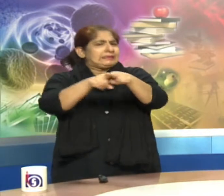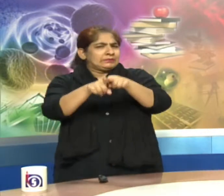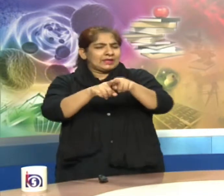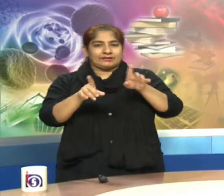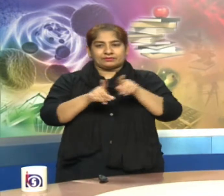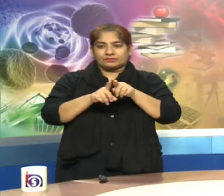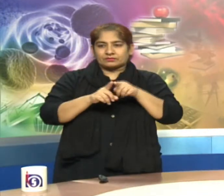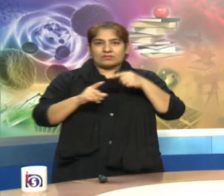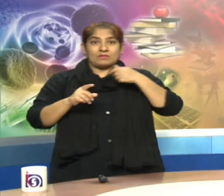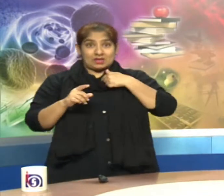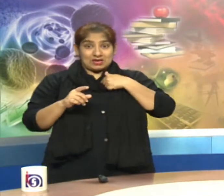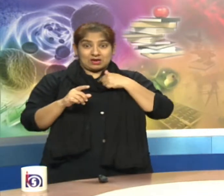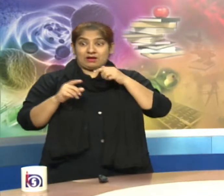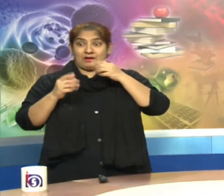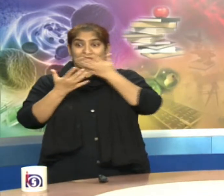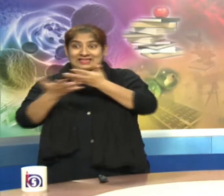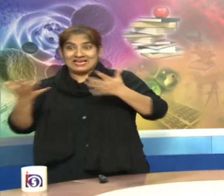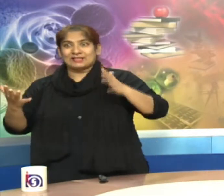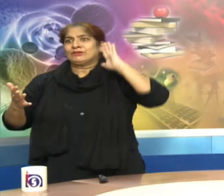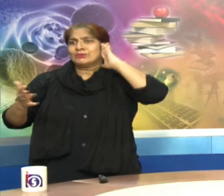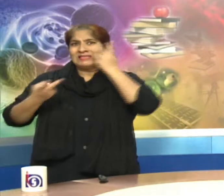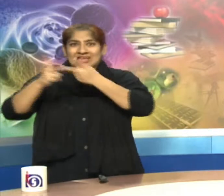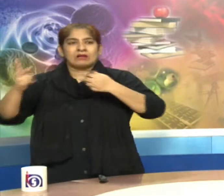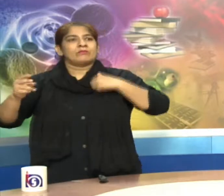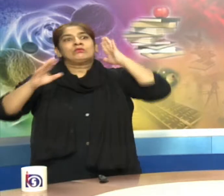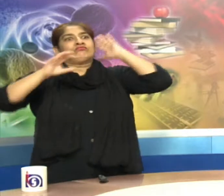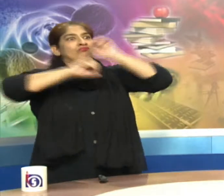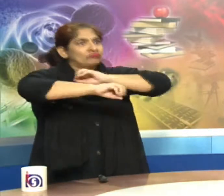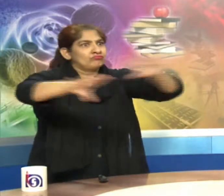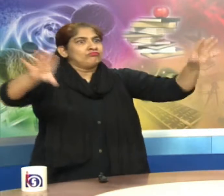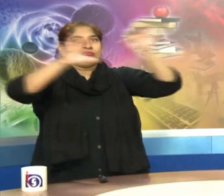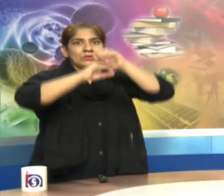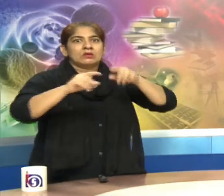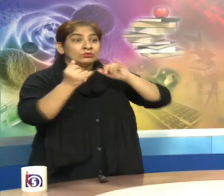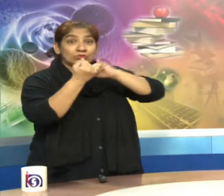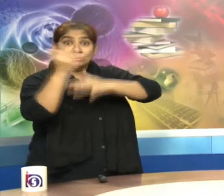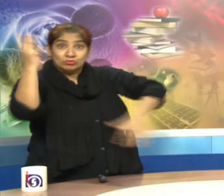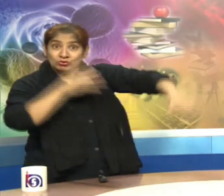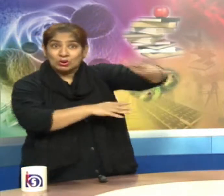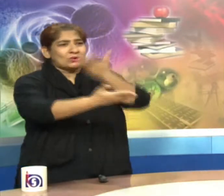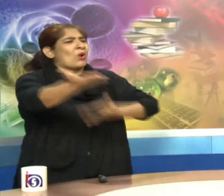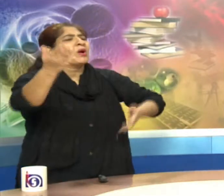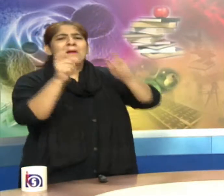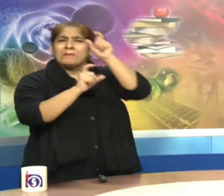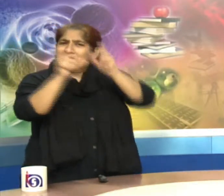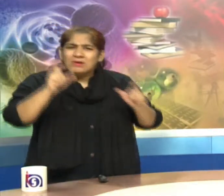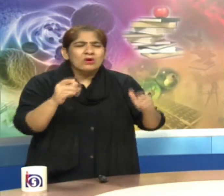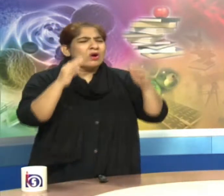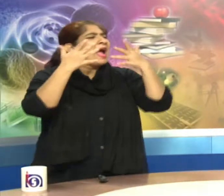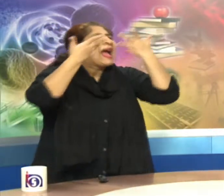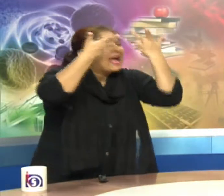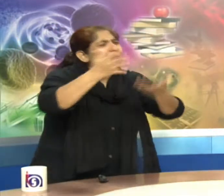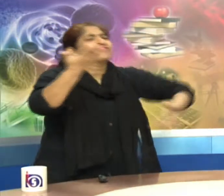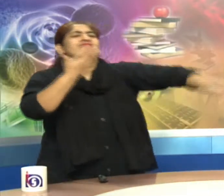benefit, let me explain this now to you. Whenever people get any information,